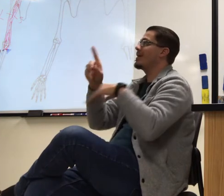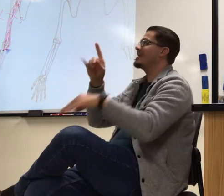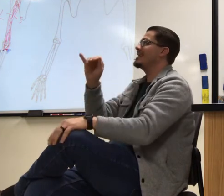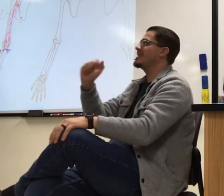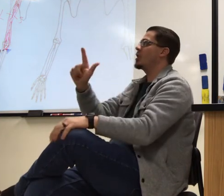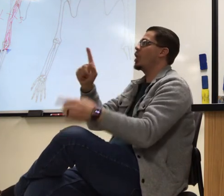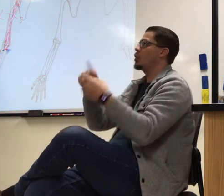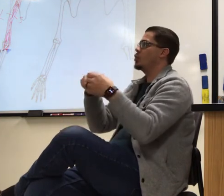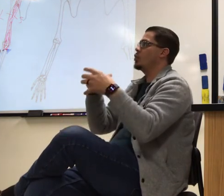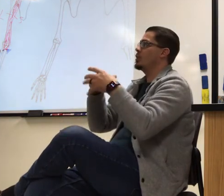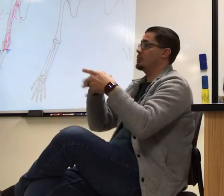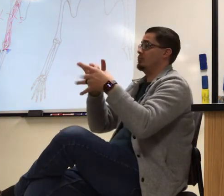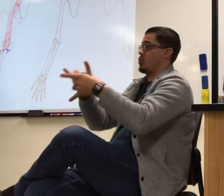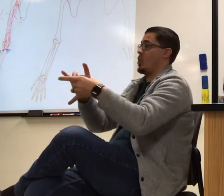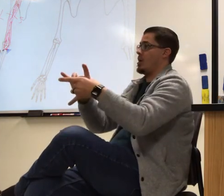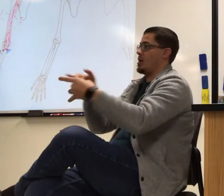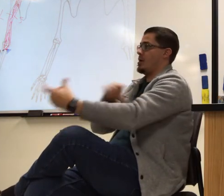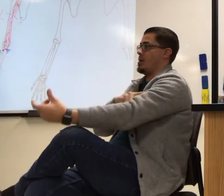joint.